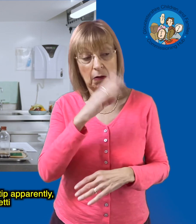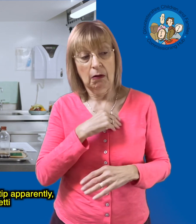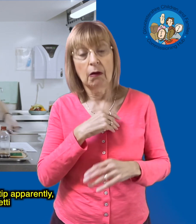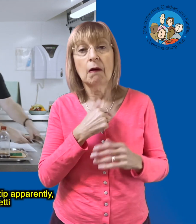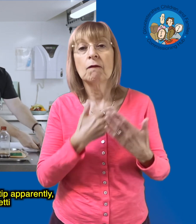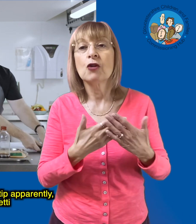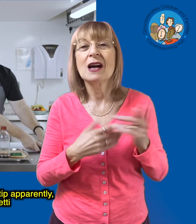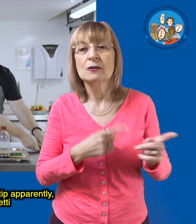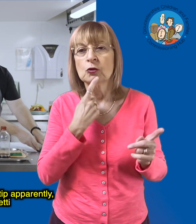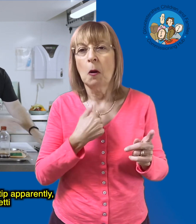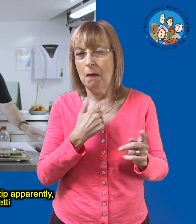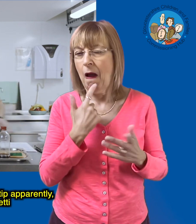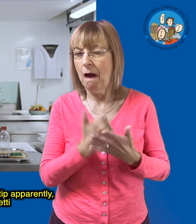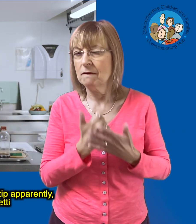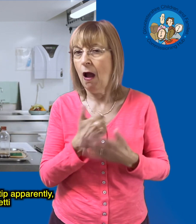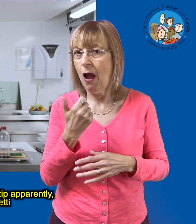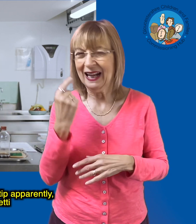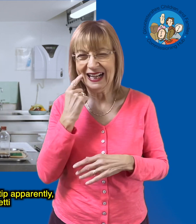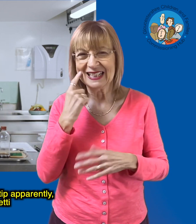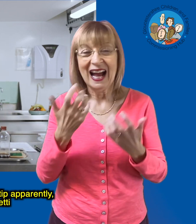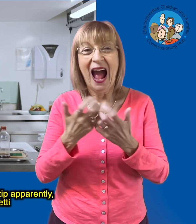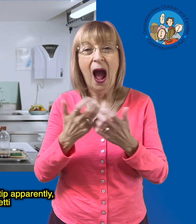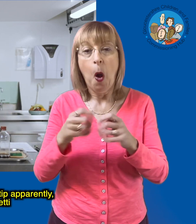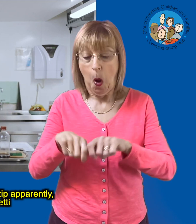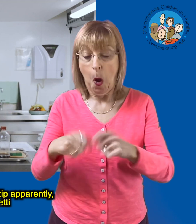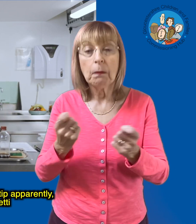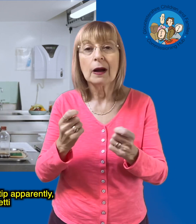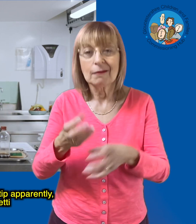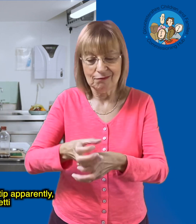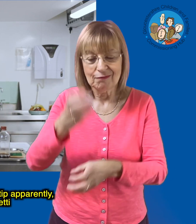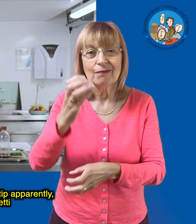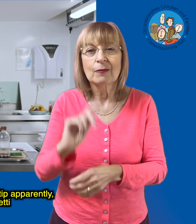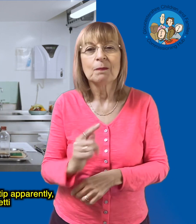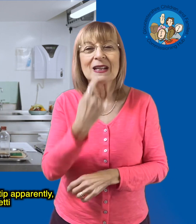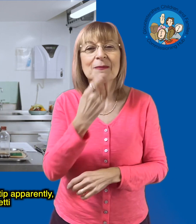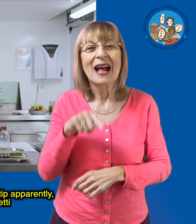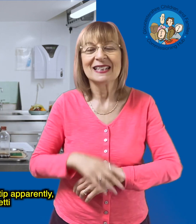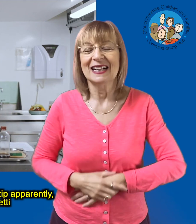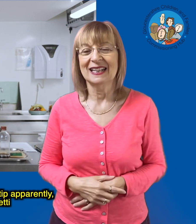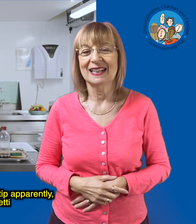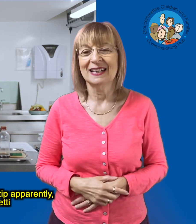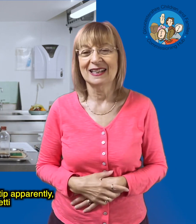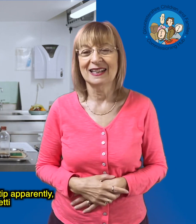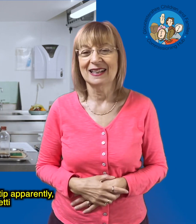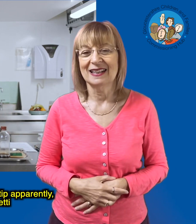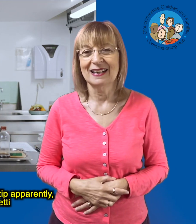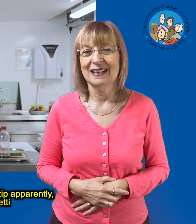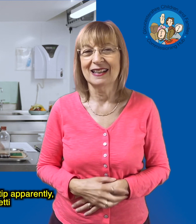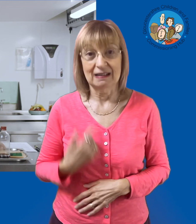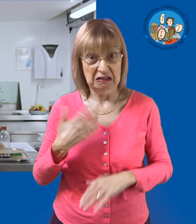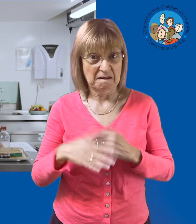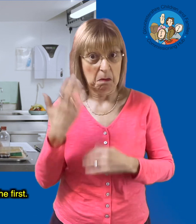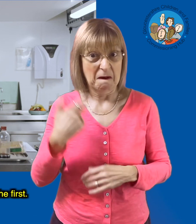So I've been informed by a colleague that I've picked up a new tip apparently. That's an easy way of opening a packet of